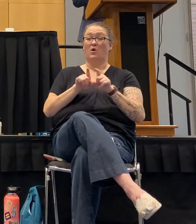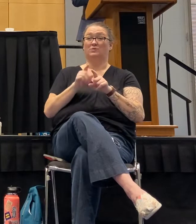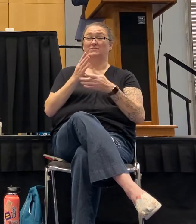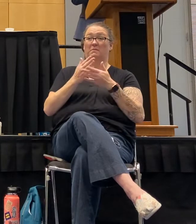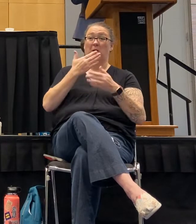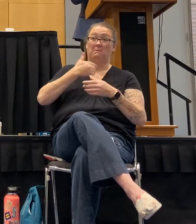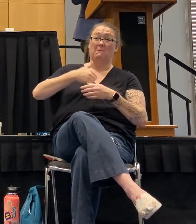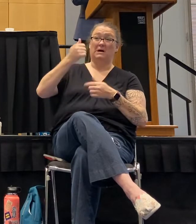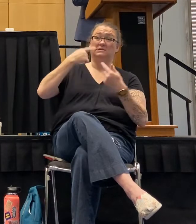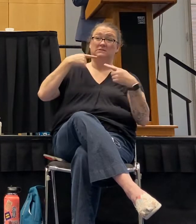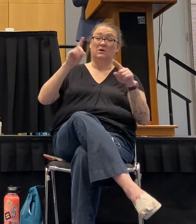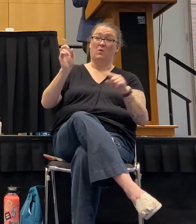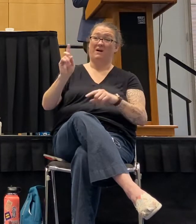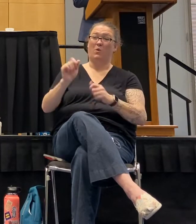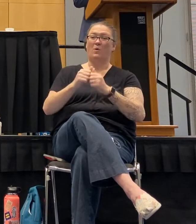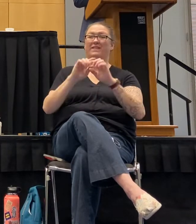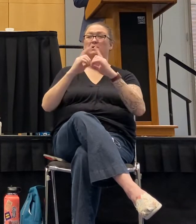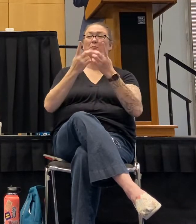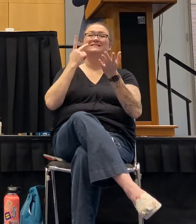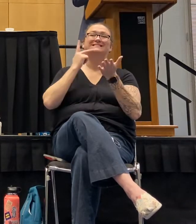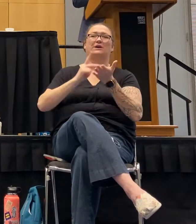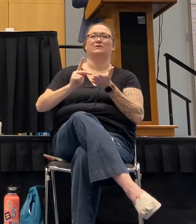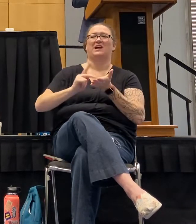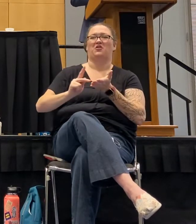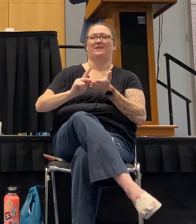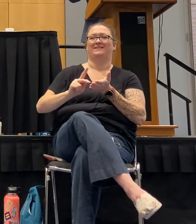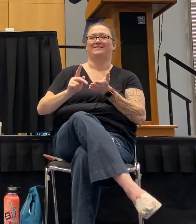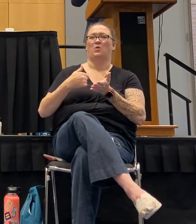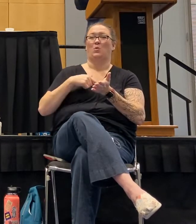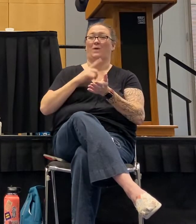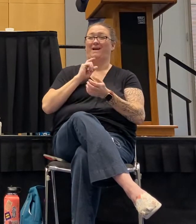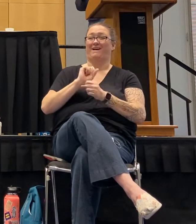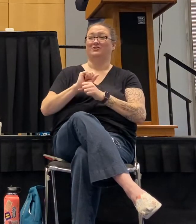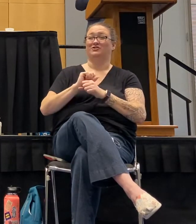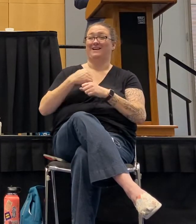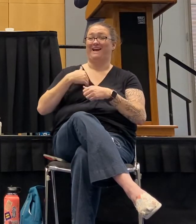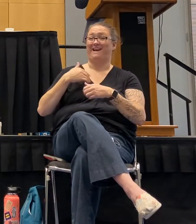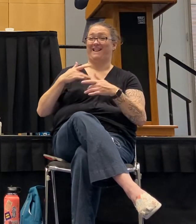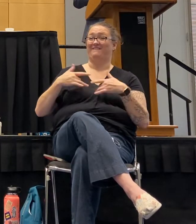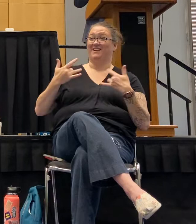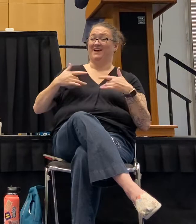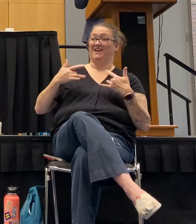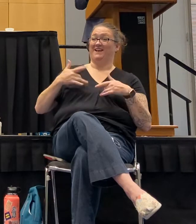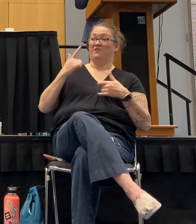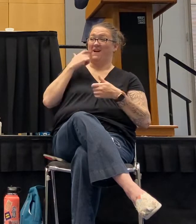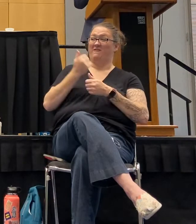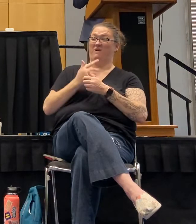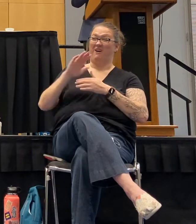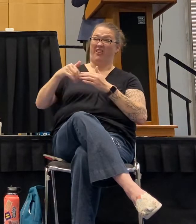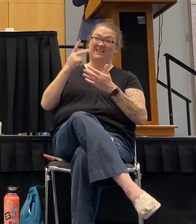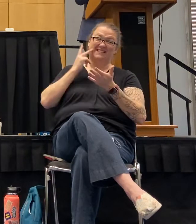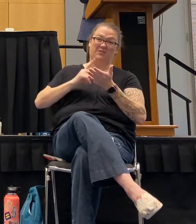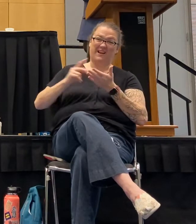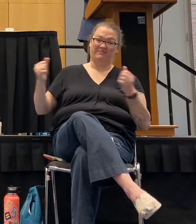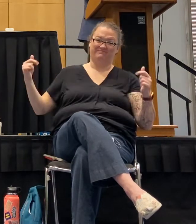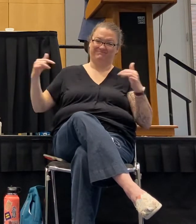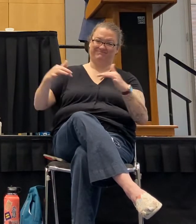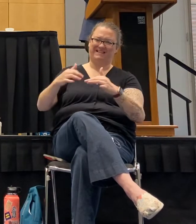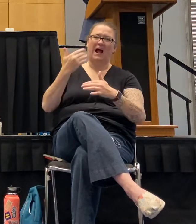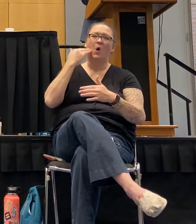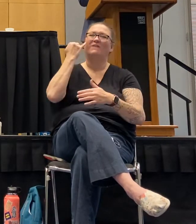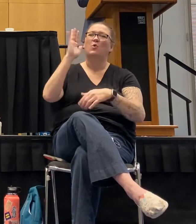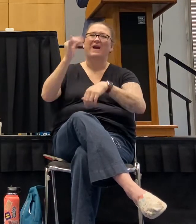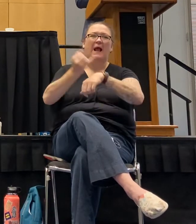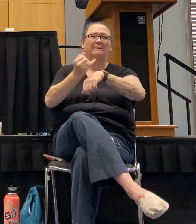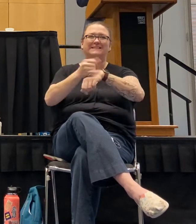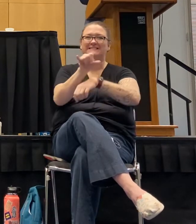success was with the department secretaries, where we actually held an event for everybody, all the department secretaries. So I don't know if your campus